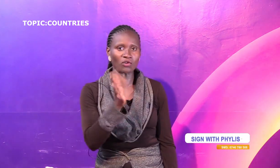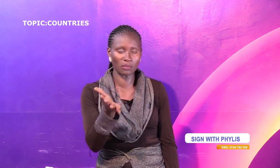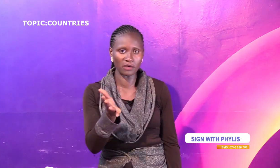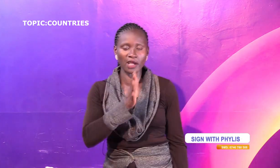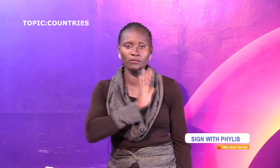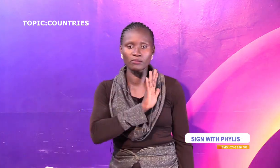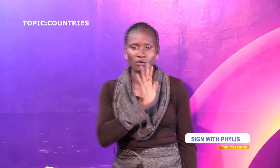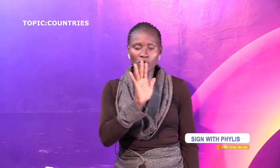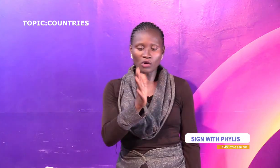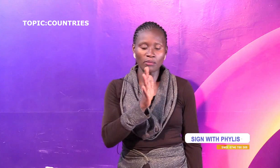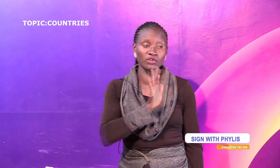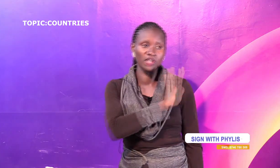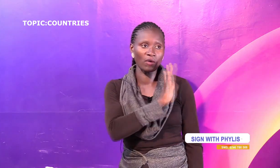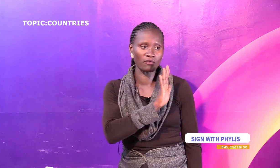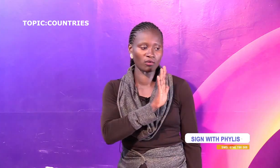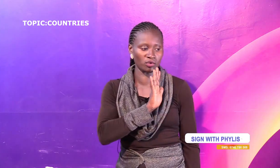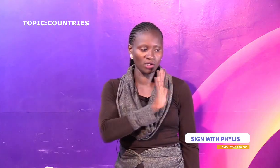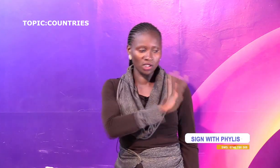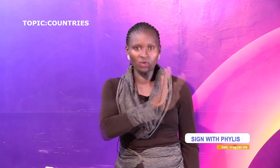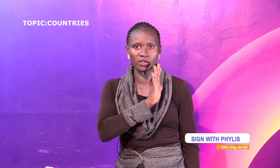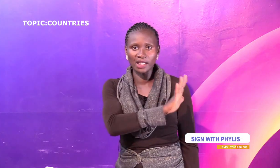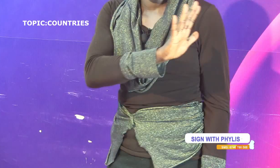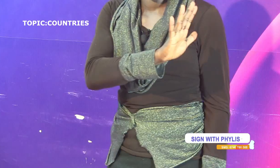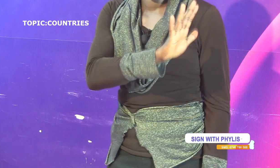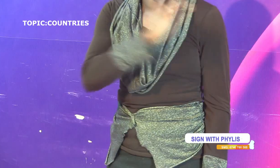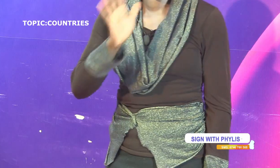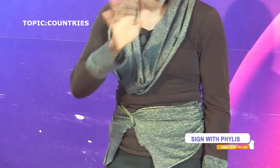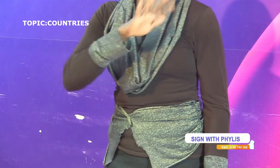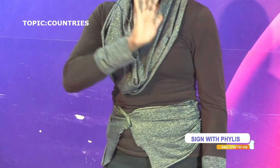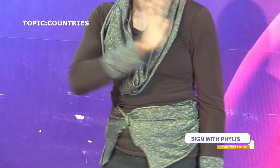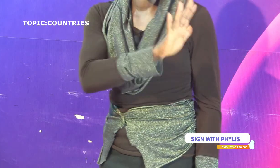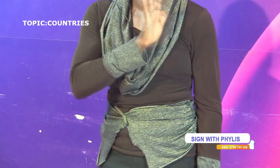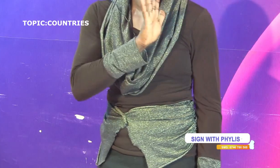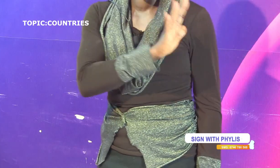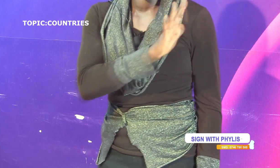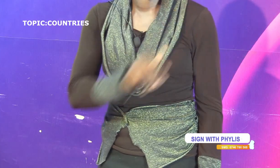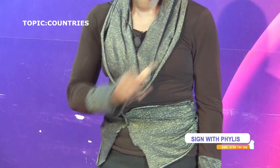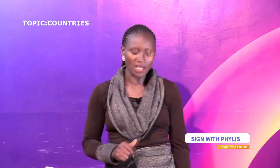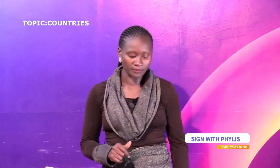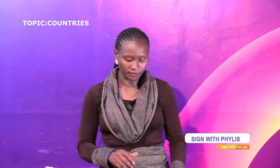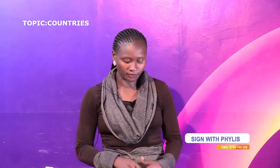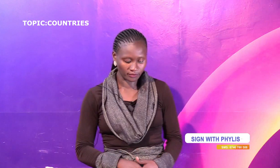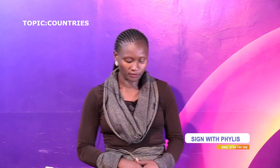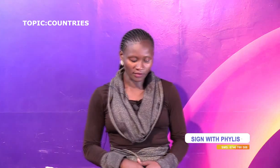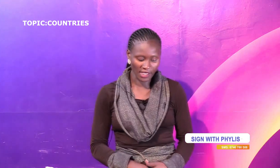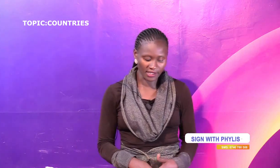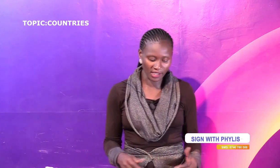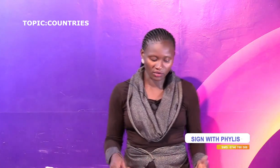palm, pushing away from you. Yugoslavia, like this, Yugoslavia. And then you also